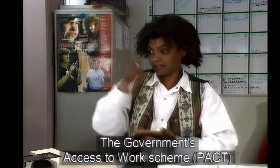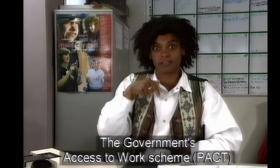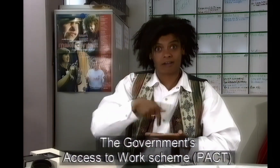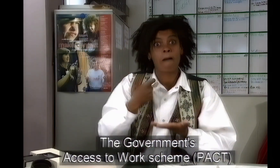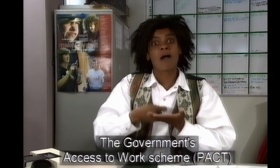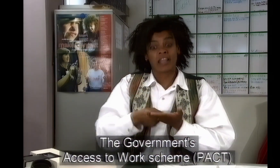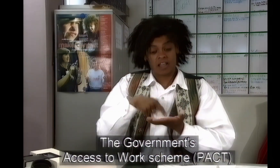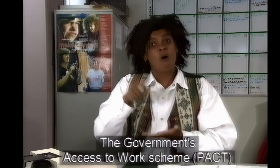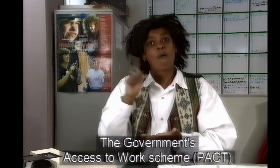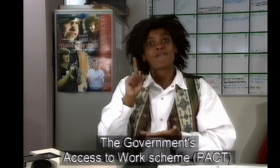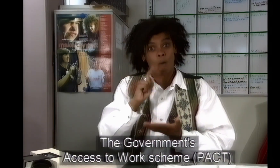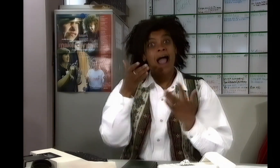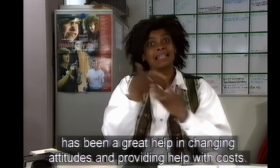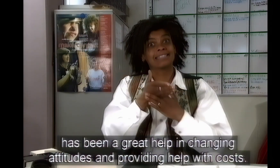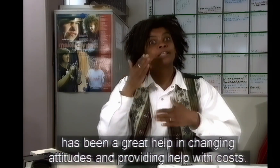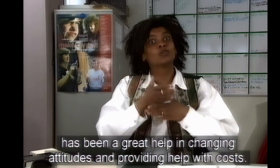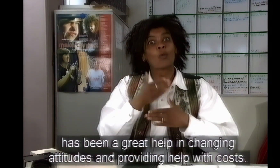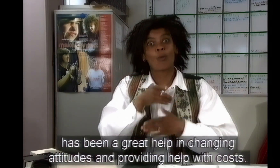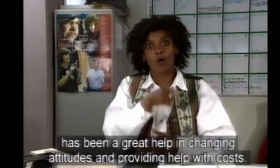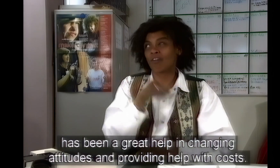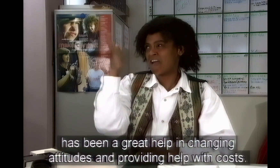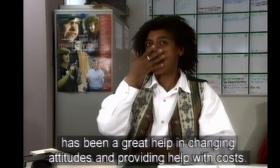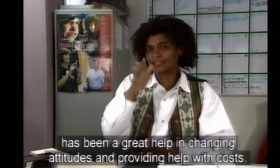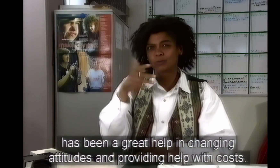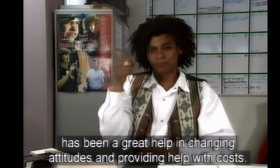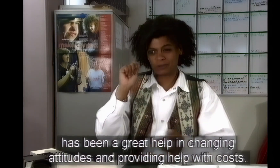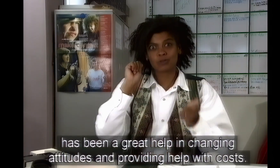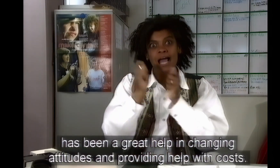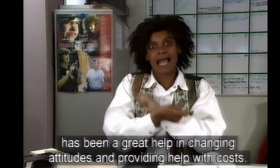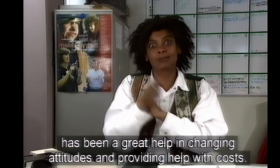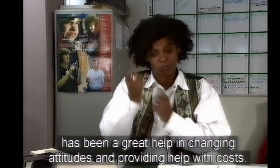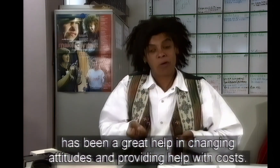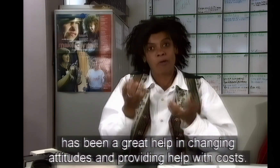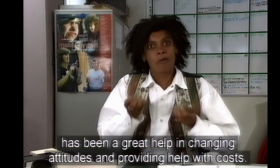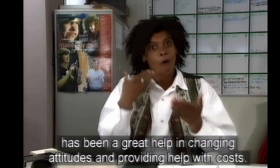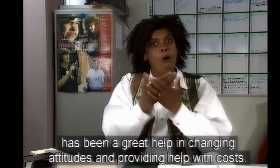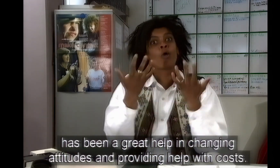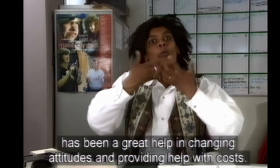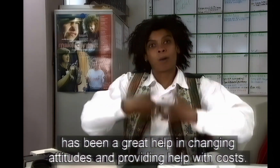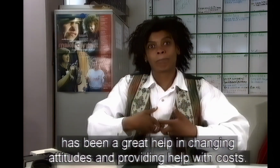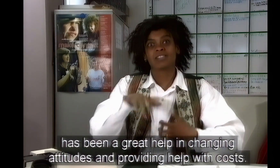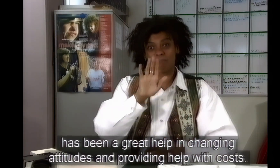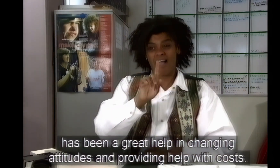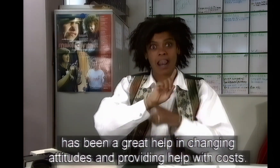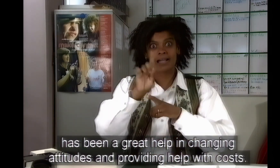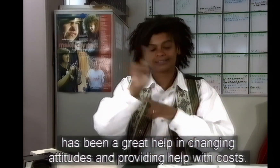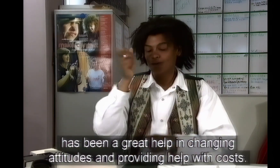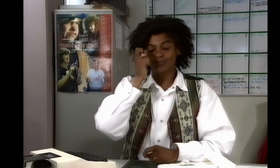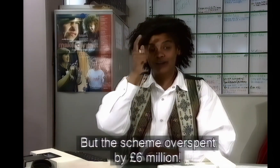in changing attitudes and providing help with costs. But the government's budget for Access to Work was recently overspent by